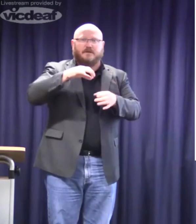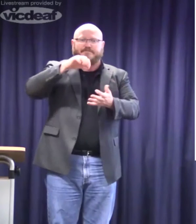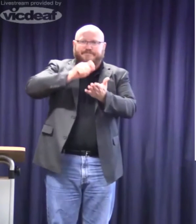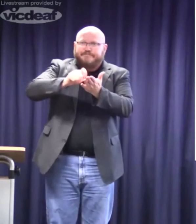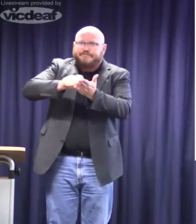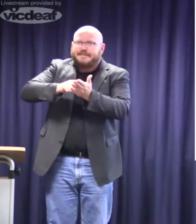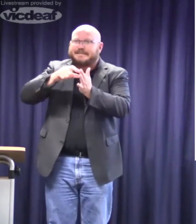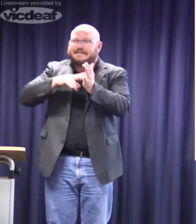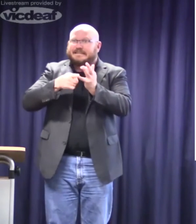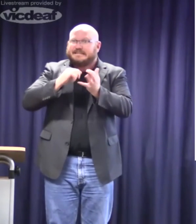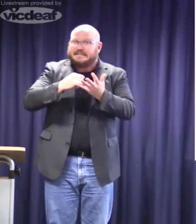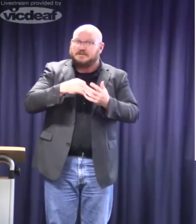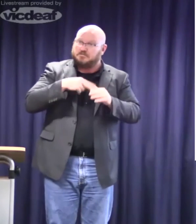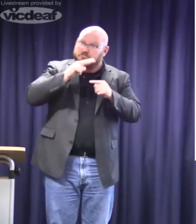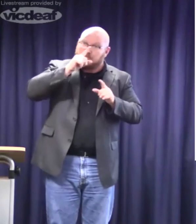is